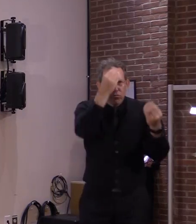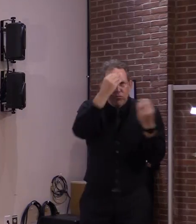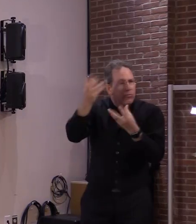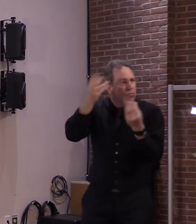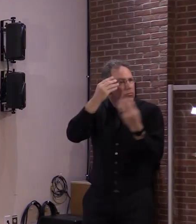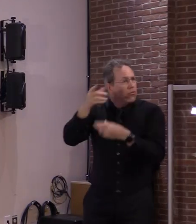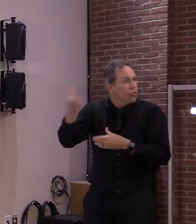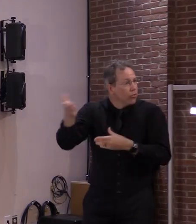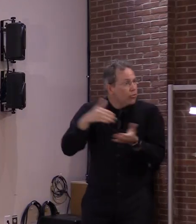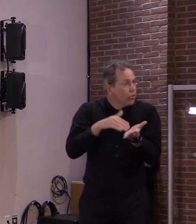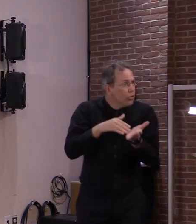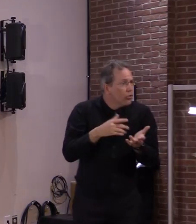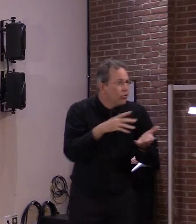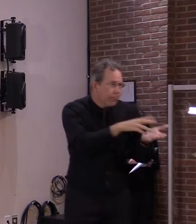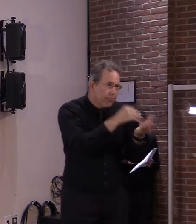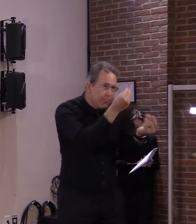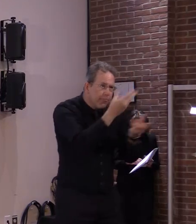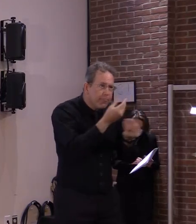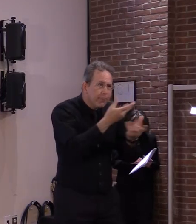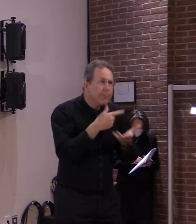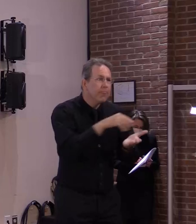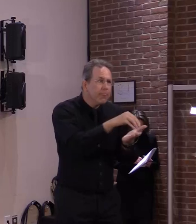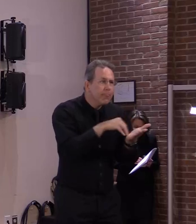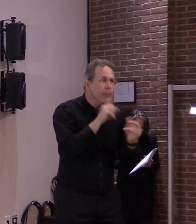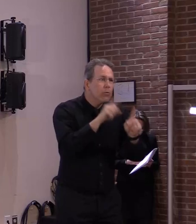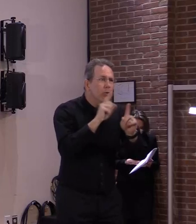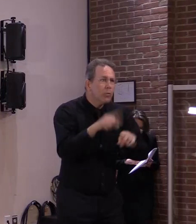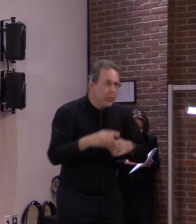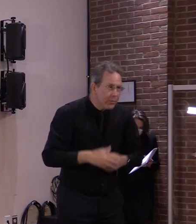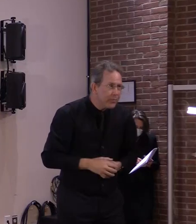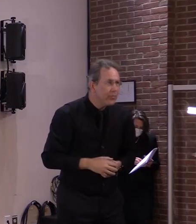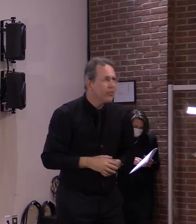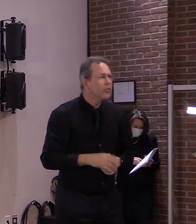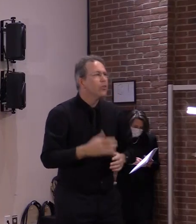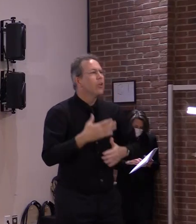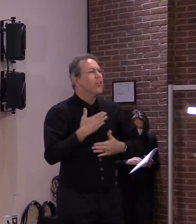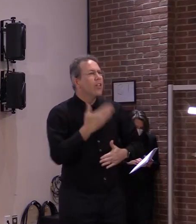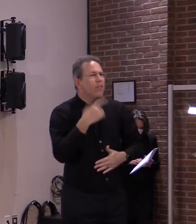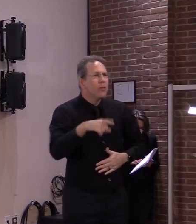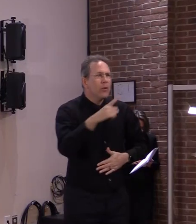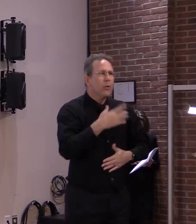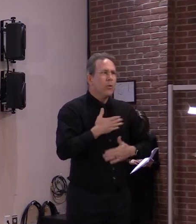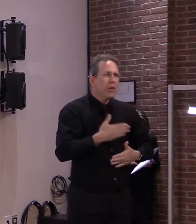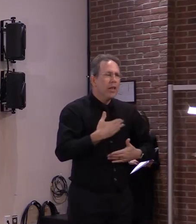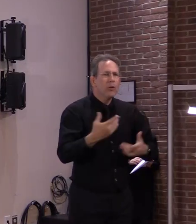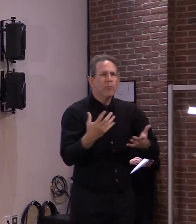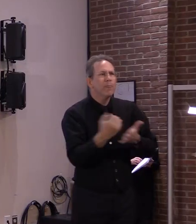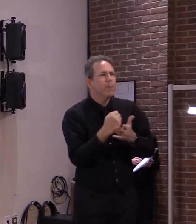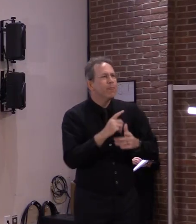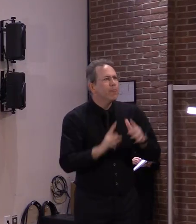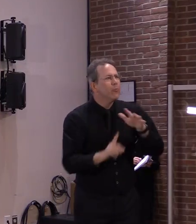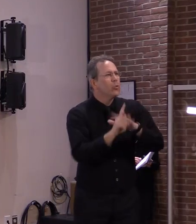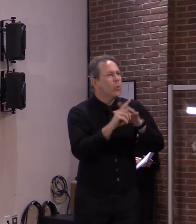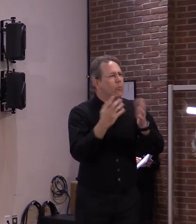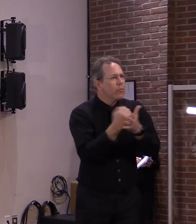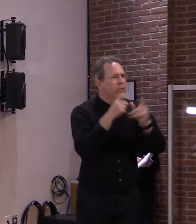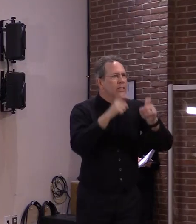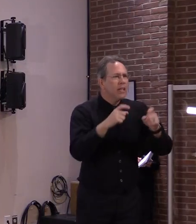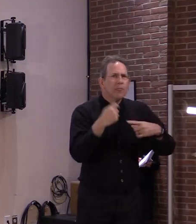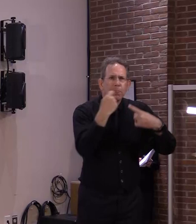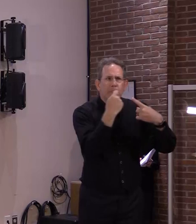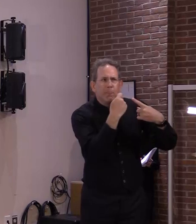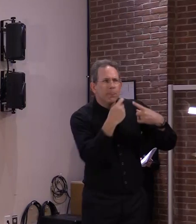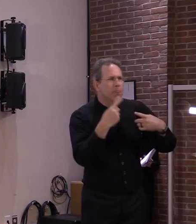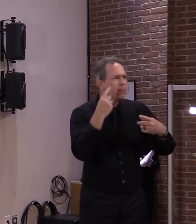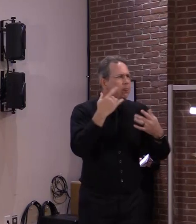this point. Your willingness to get tested and your understanding of why it is so important has been essential to slowing